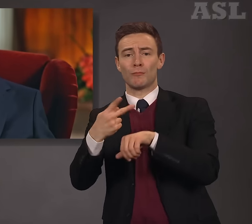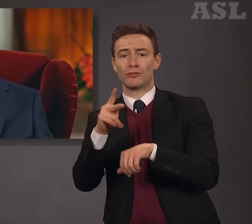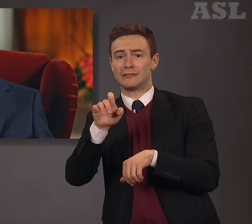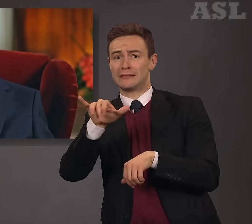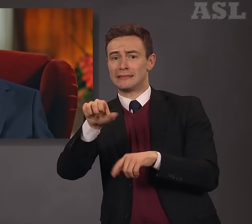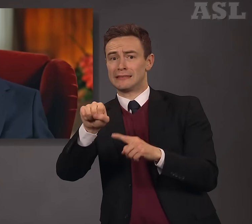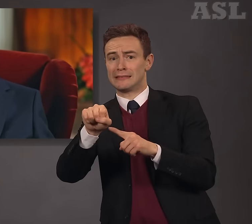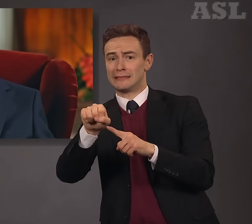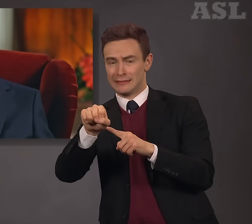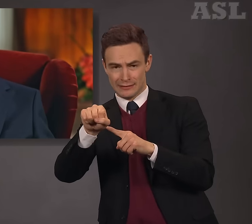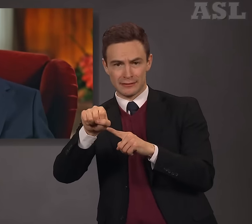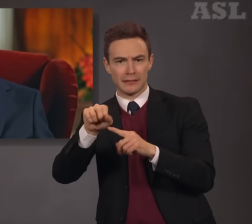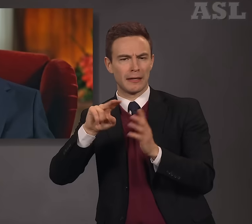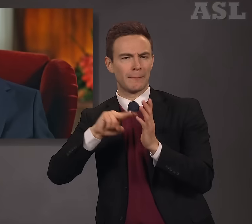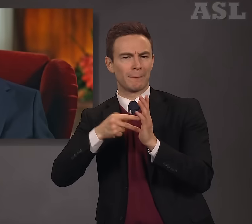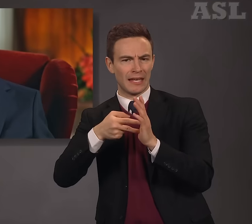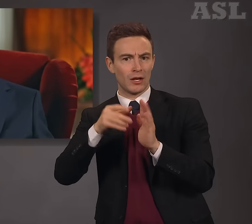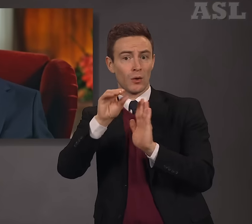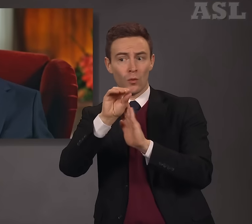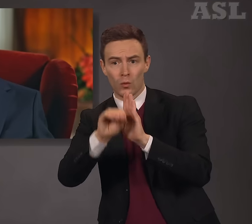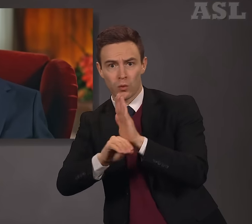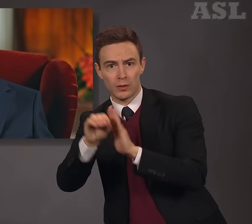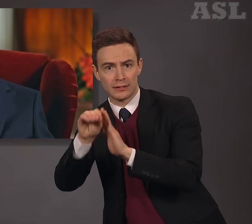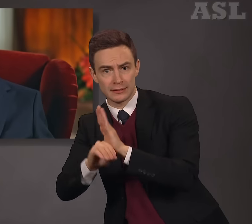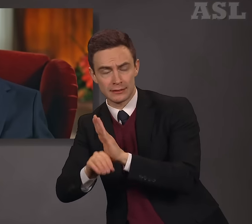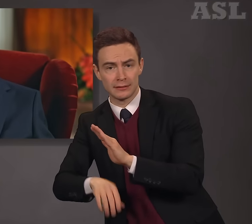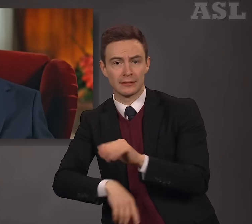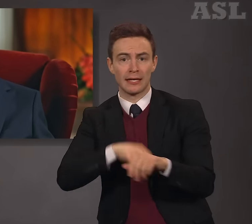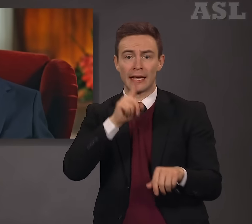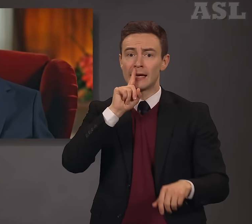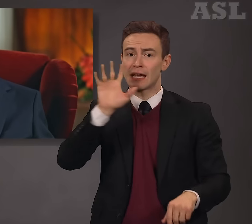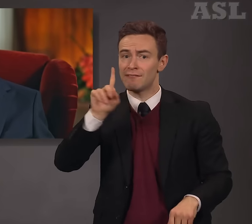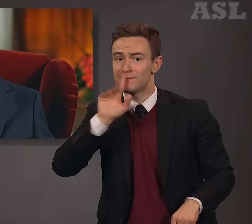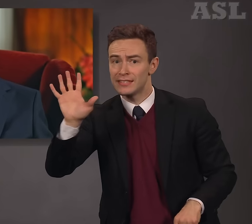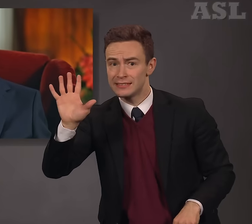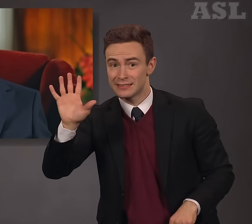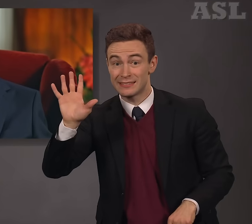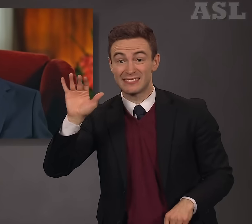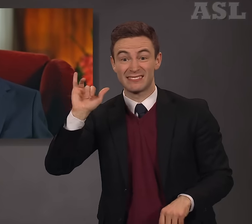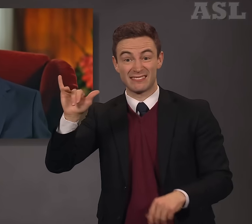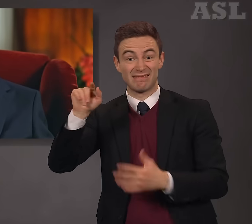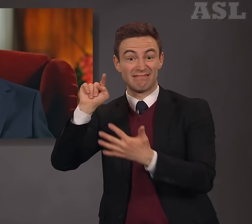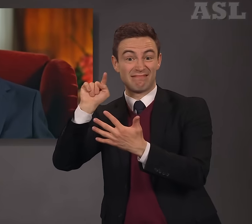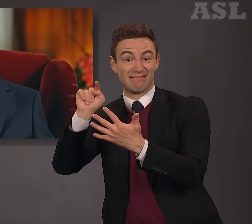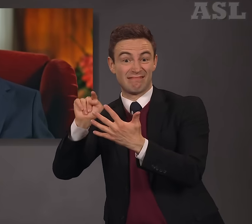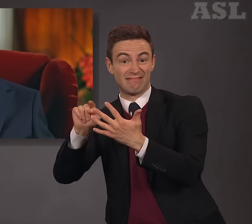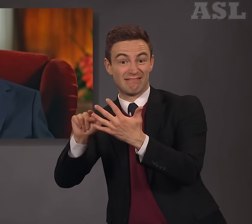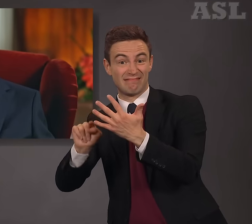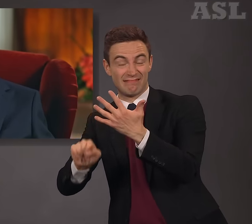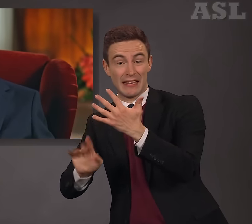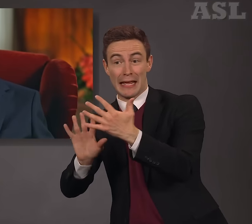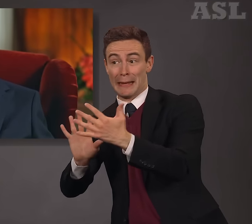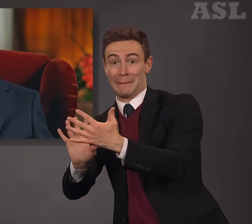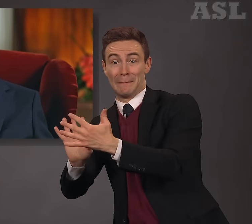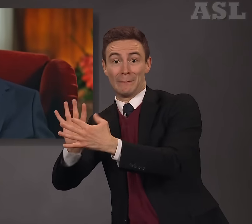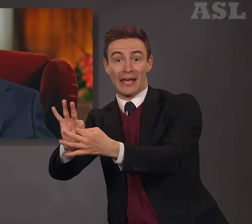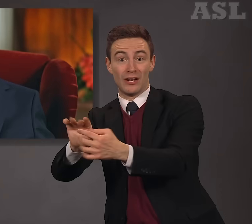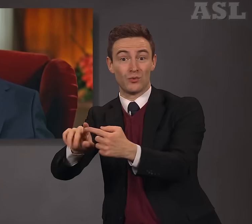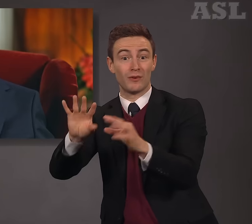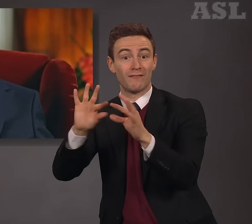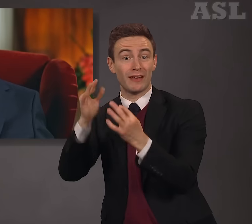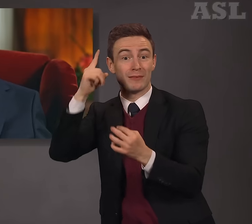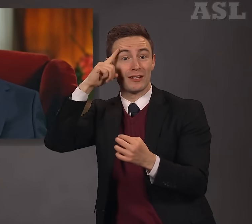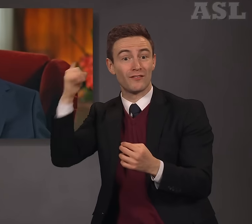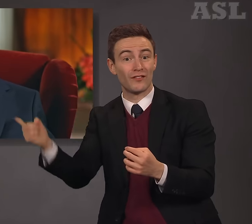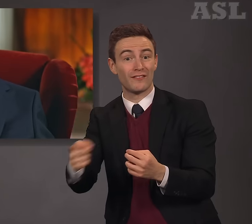Without priesthood keys, none of us would have access to essential ordinances and covenants that bind us